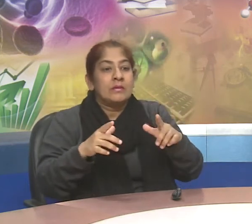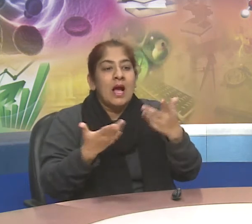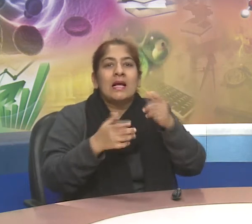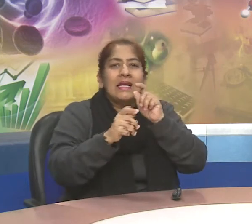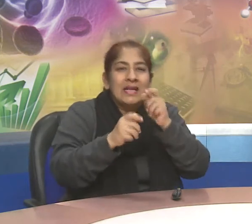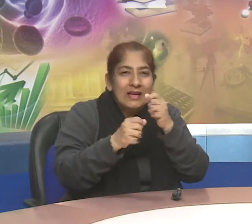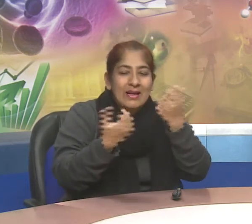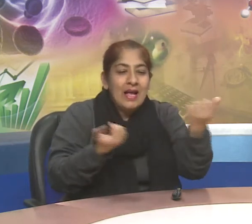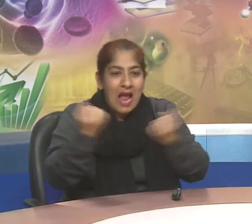battery